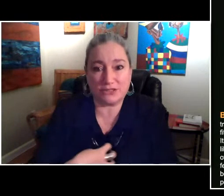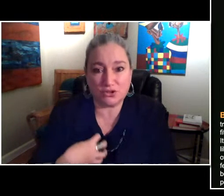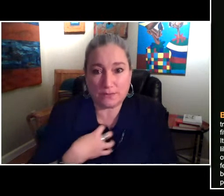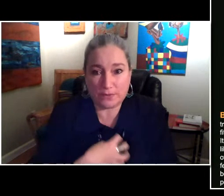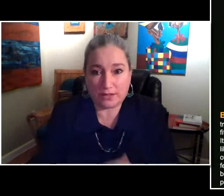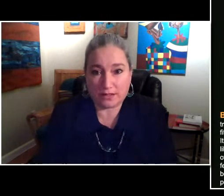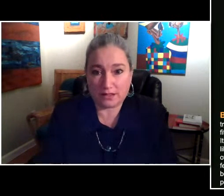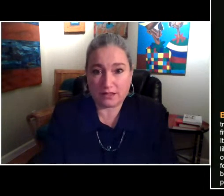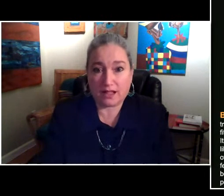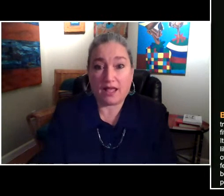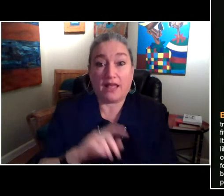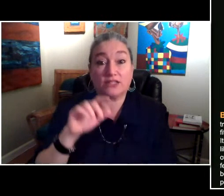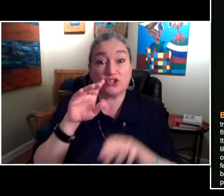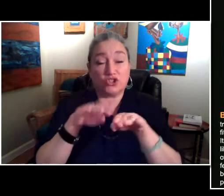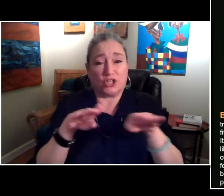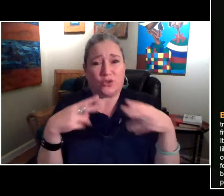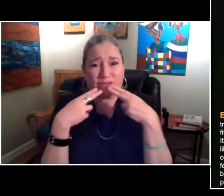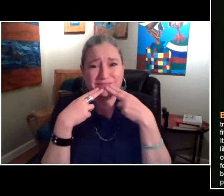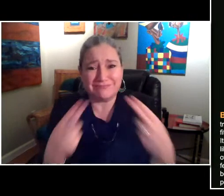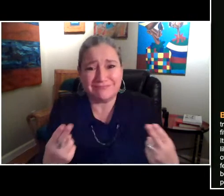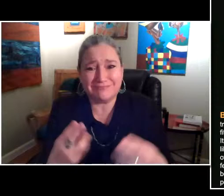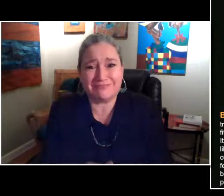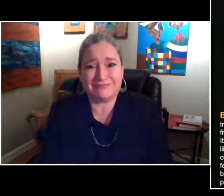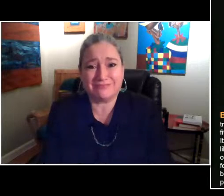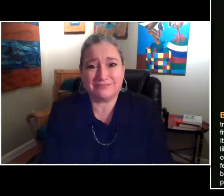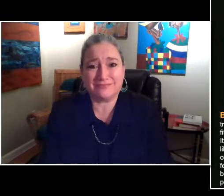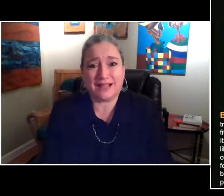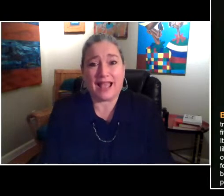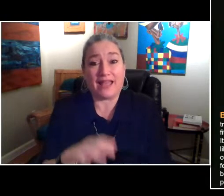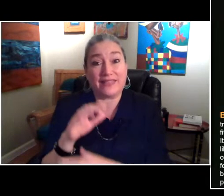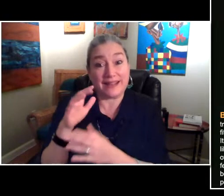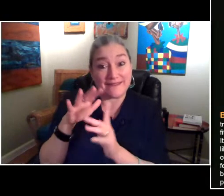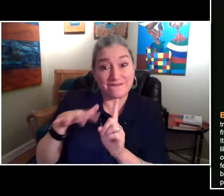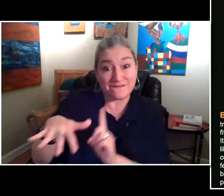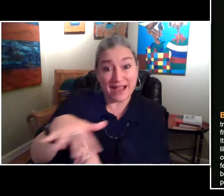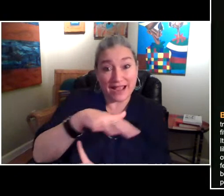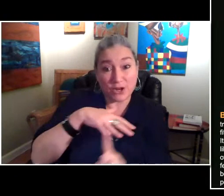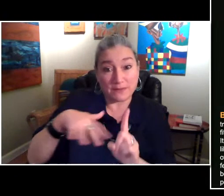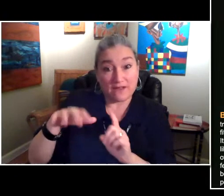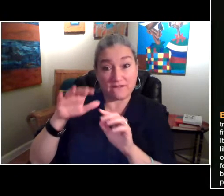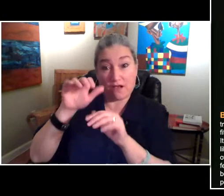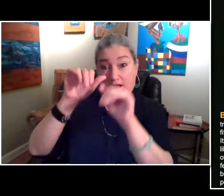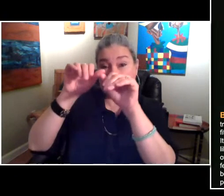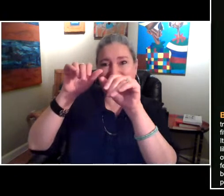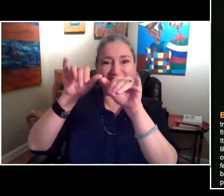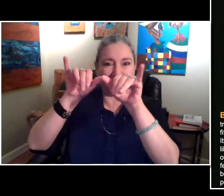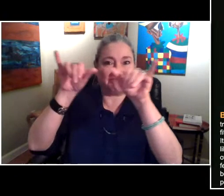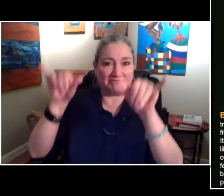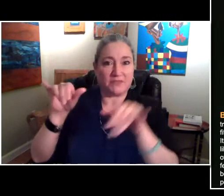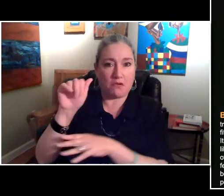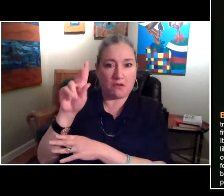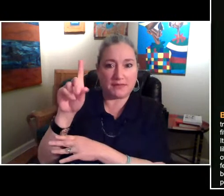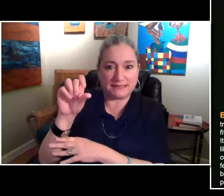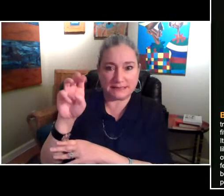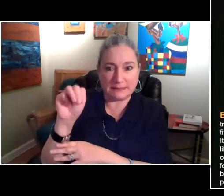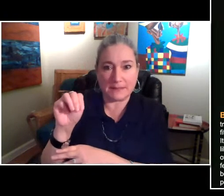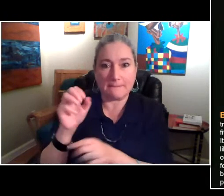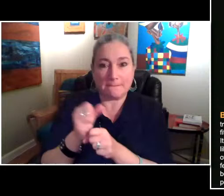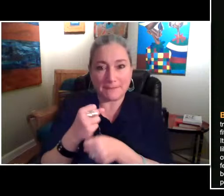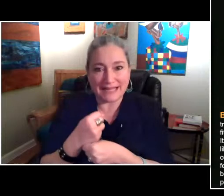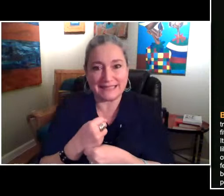kids. But the audist system makes them miserable. The children are innocent, and